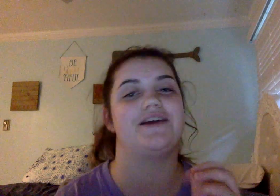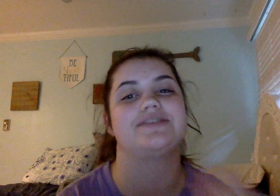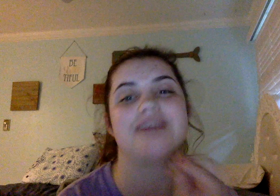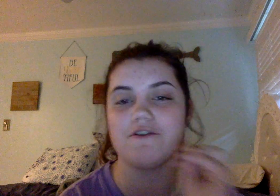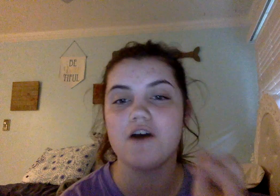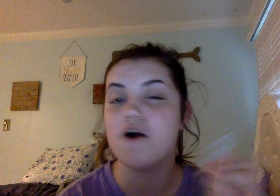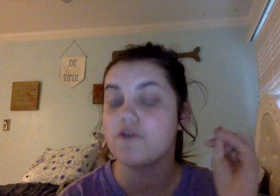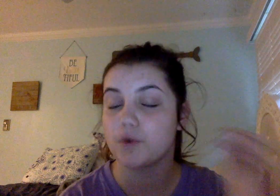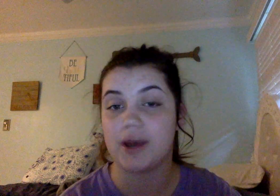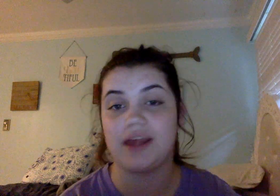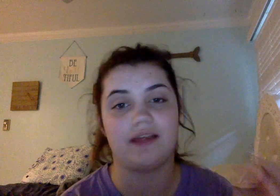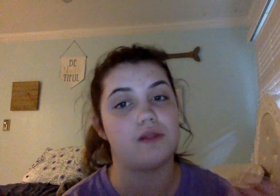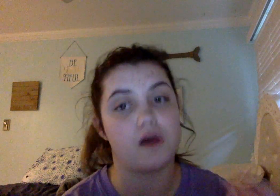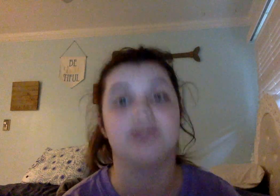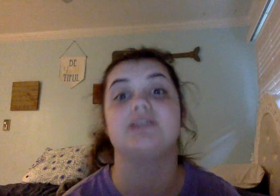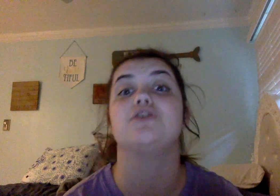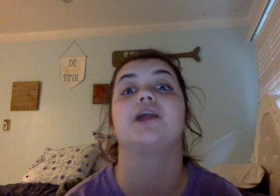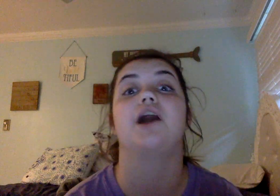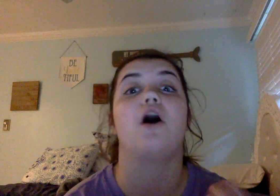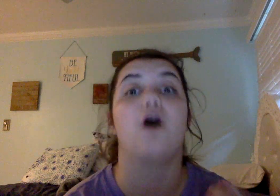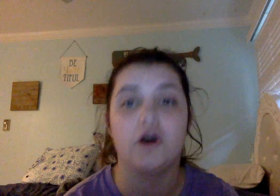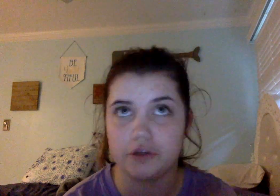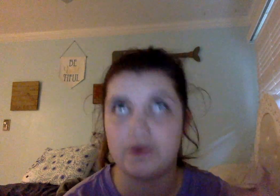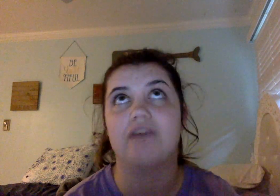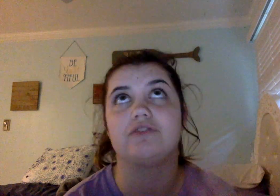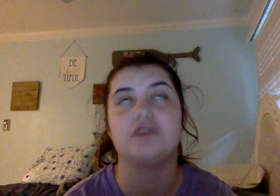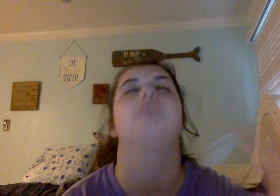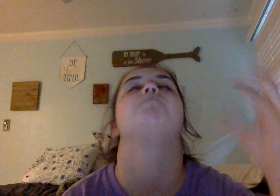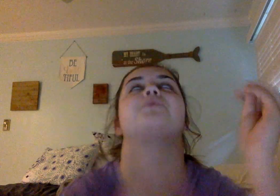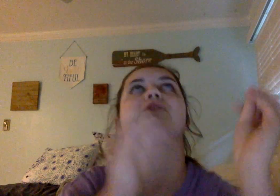yourself for waiting that long because you're going to, all you have to...